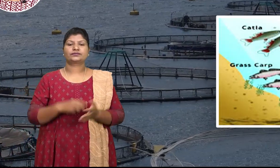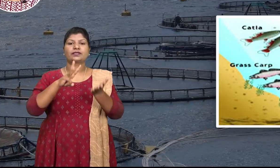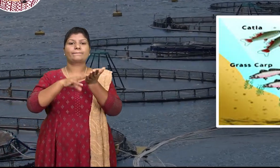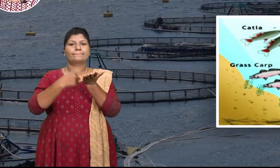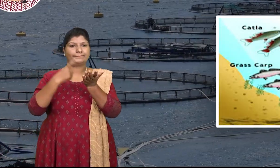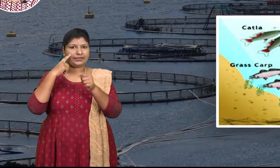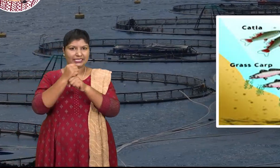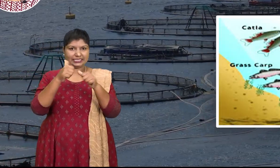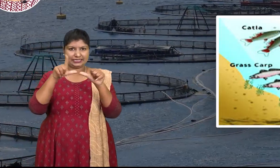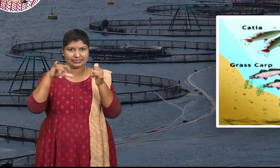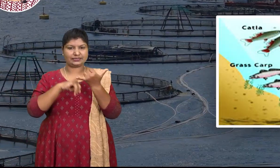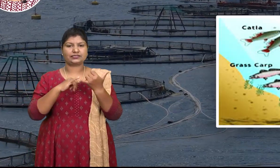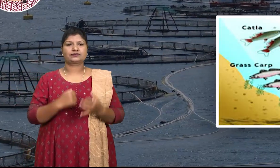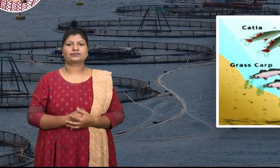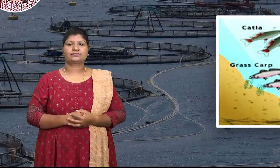mrigals